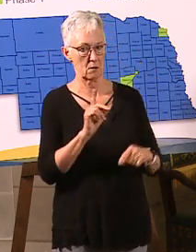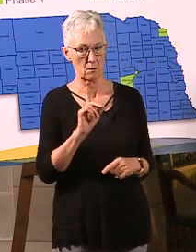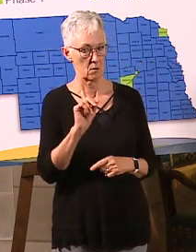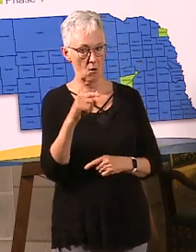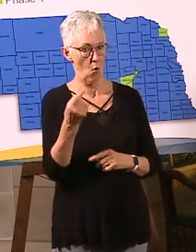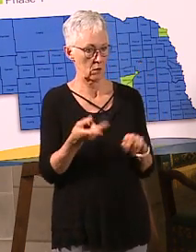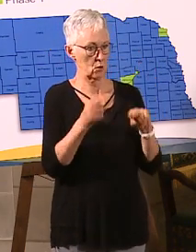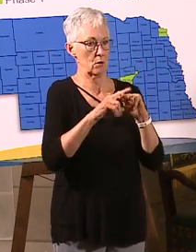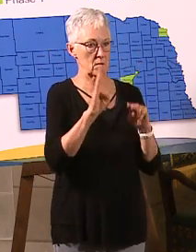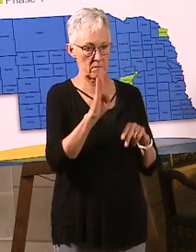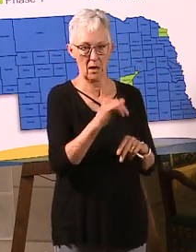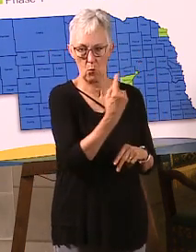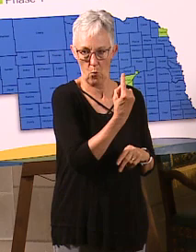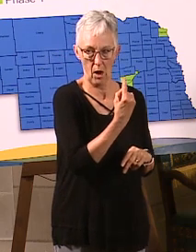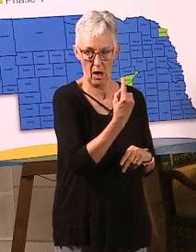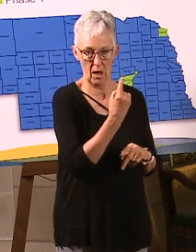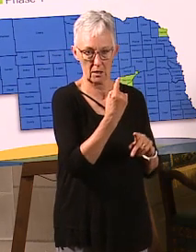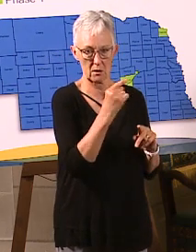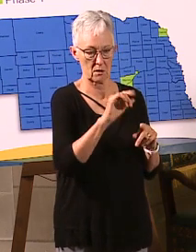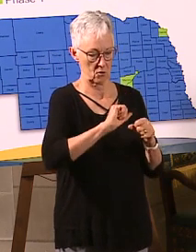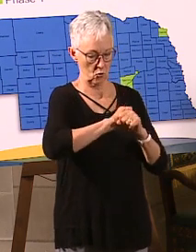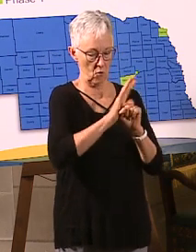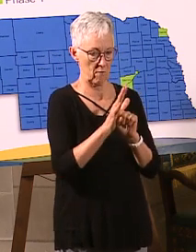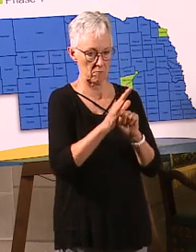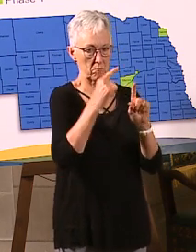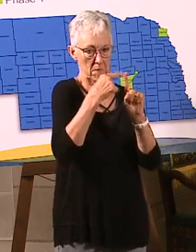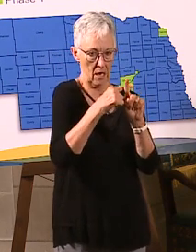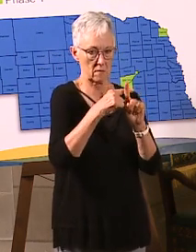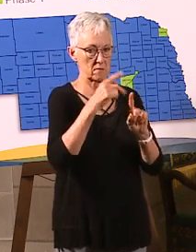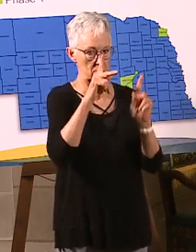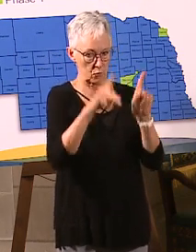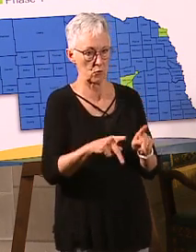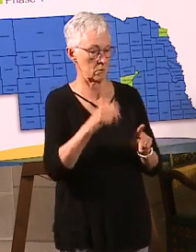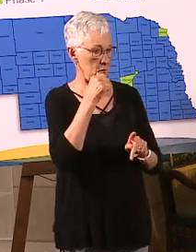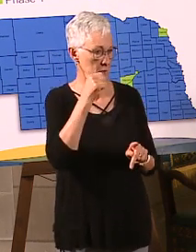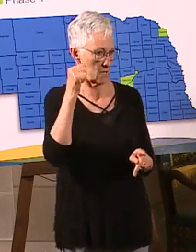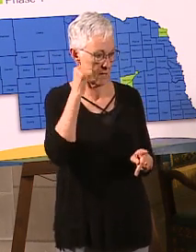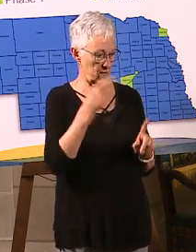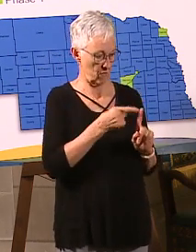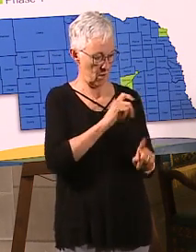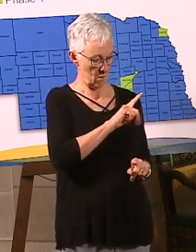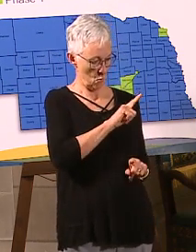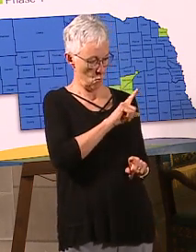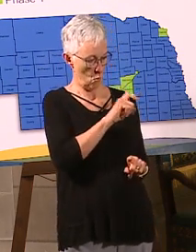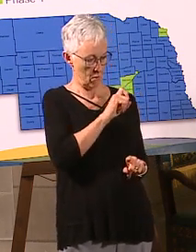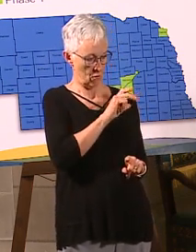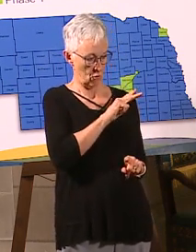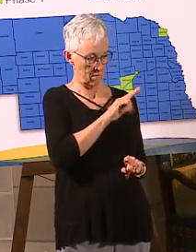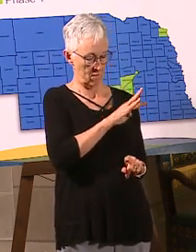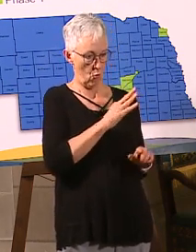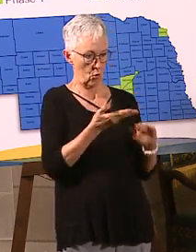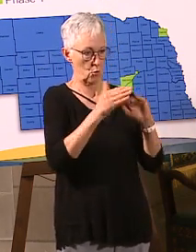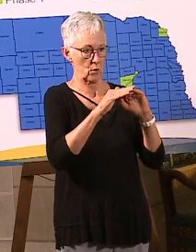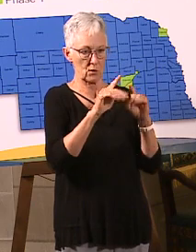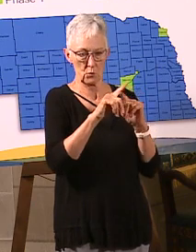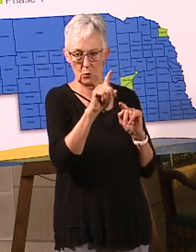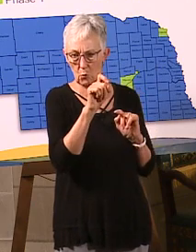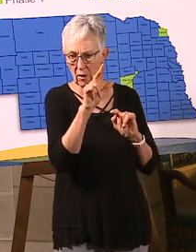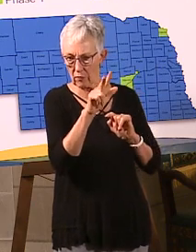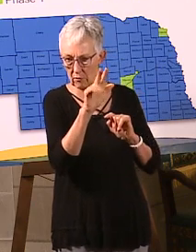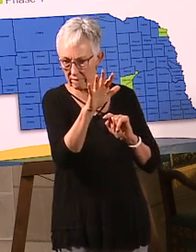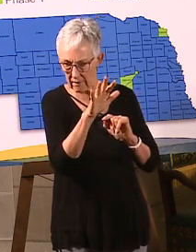went up 1 COVID-positive hospitalization yesterday from 134 to 135. Our general